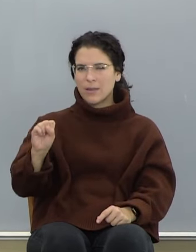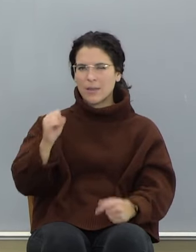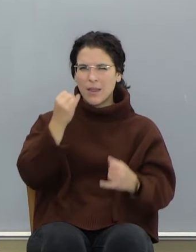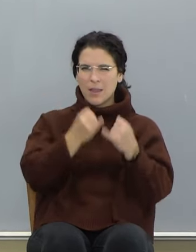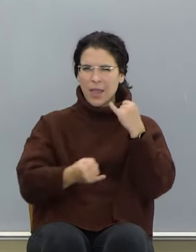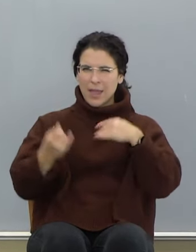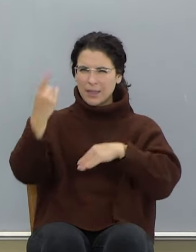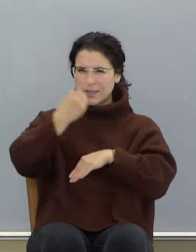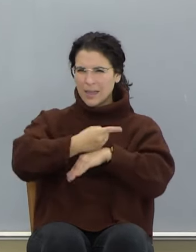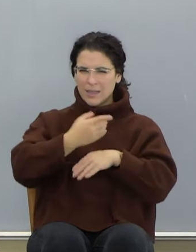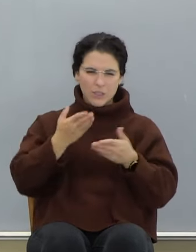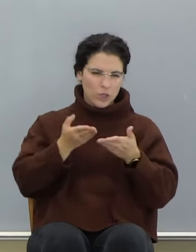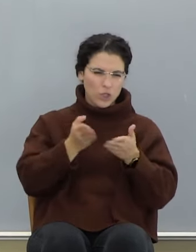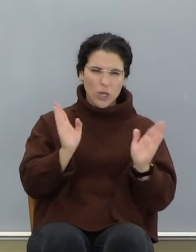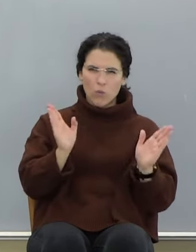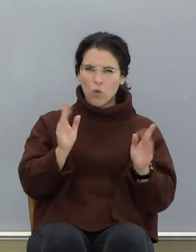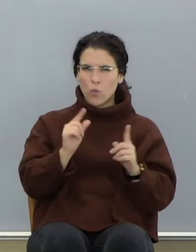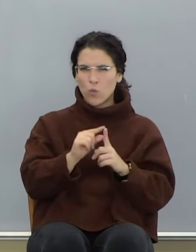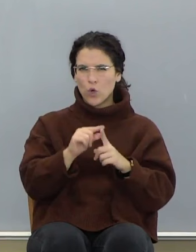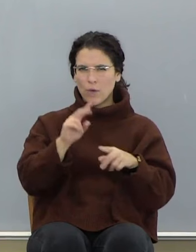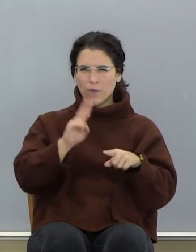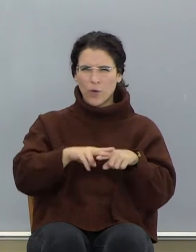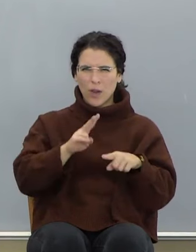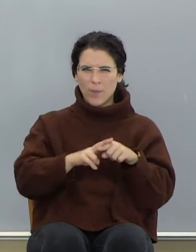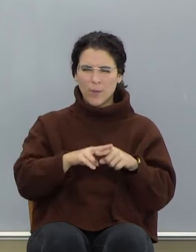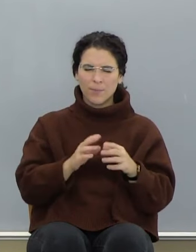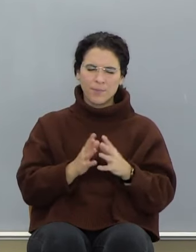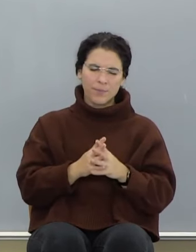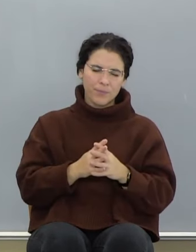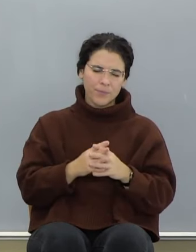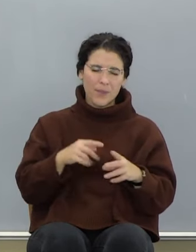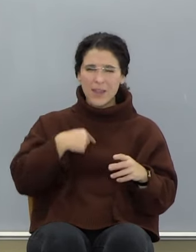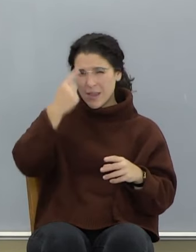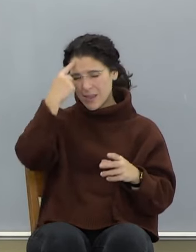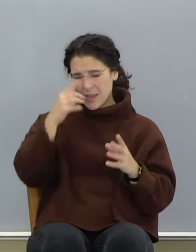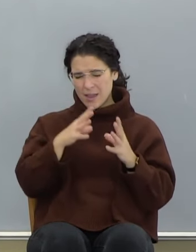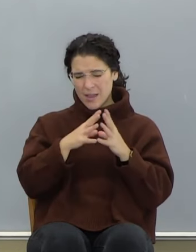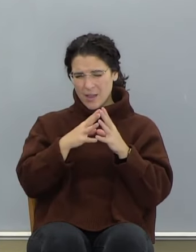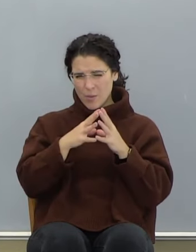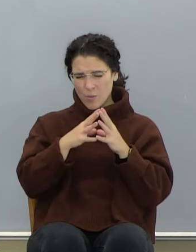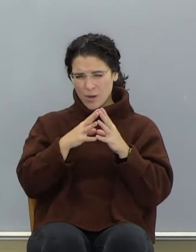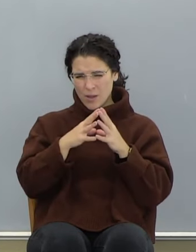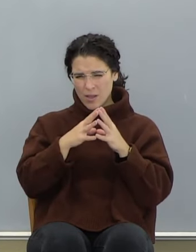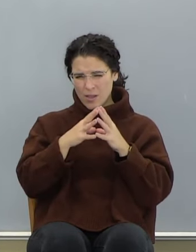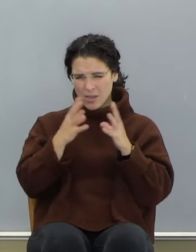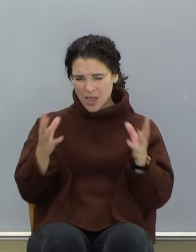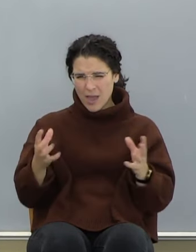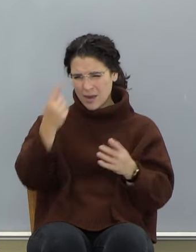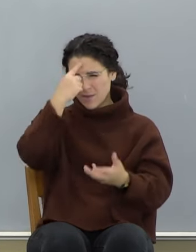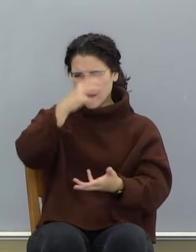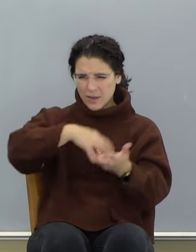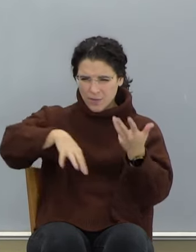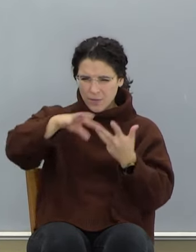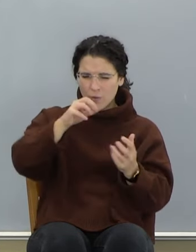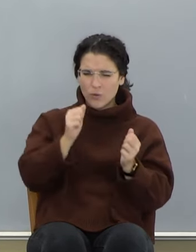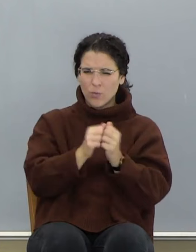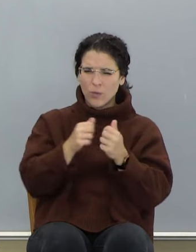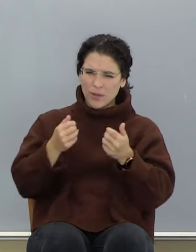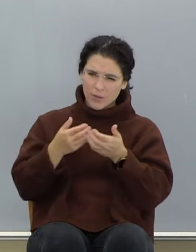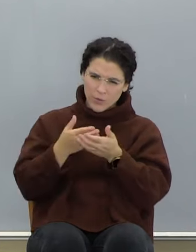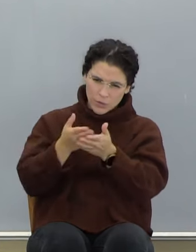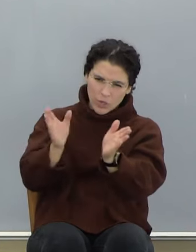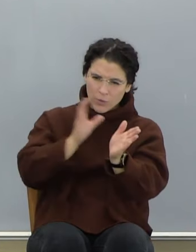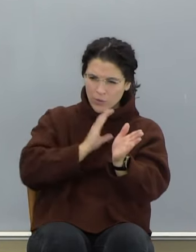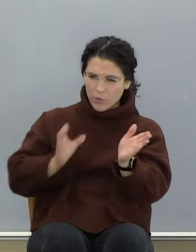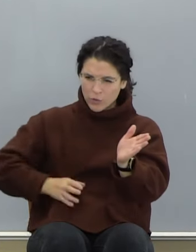that can grip Christendom at large, a lot of the information, a lot of the deceit, a lot of the bad doctrine, is